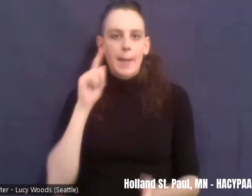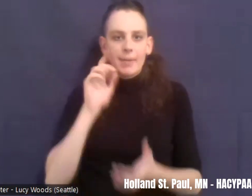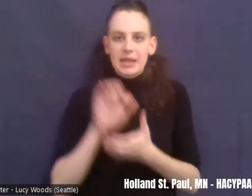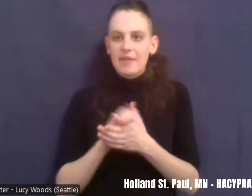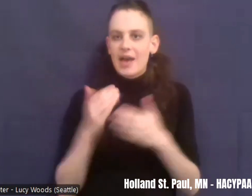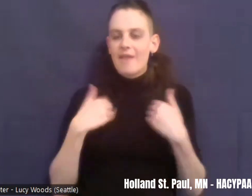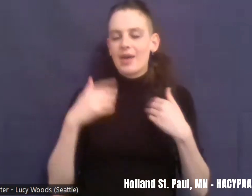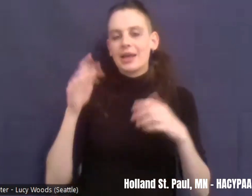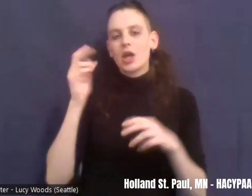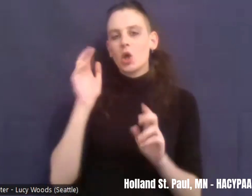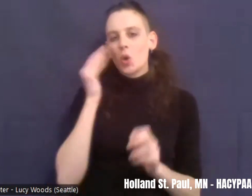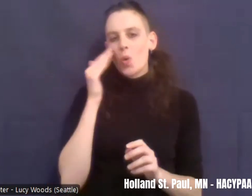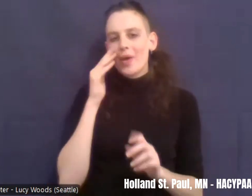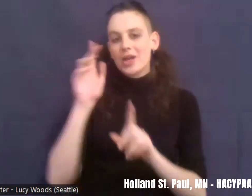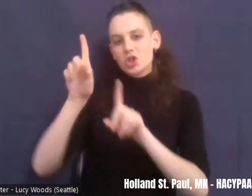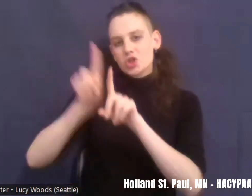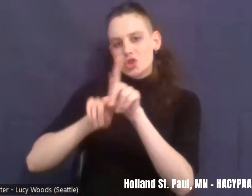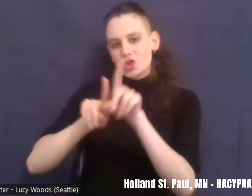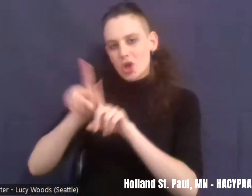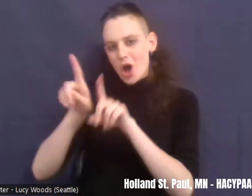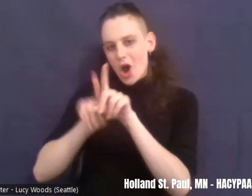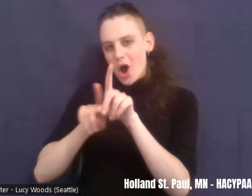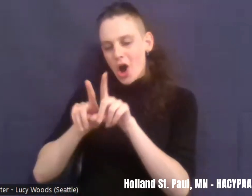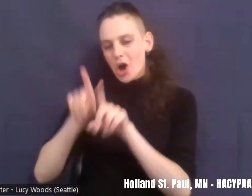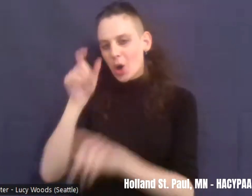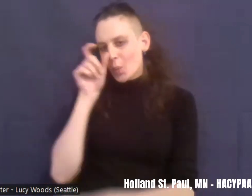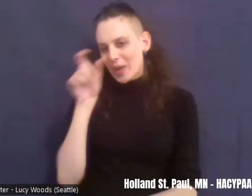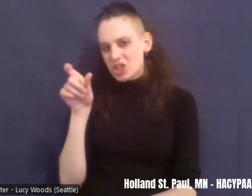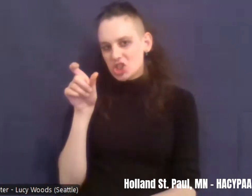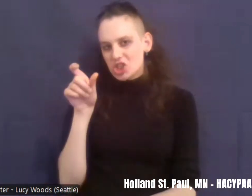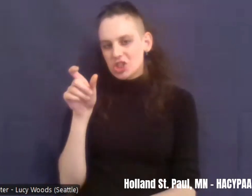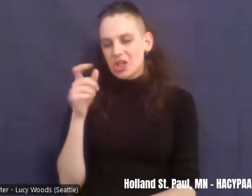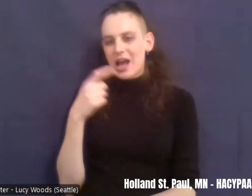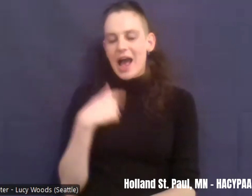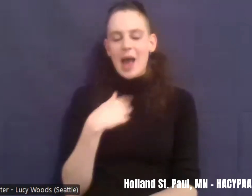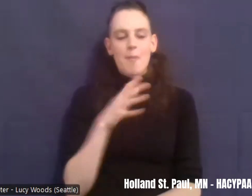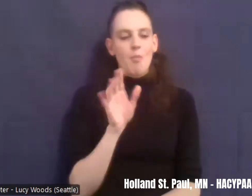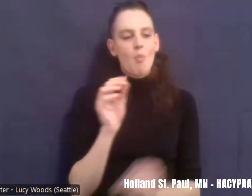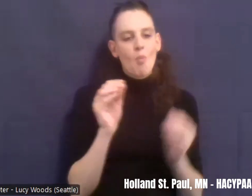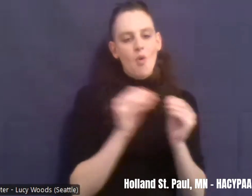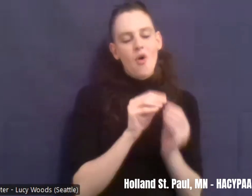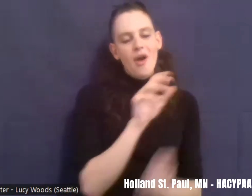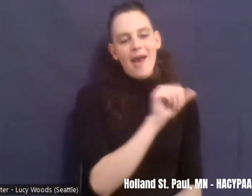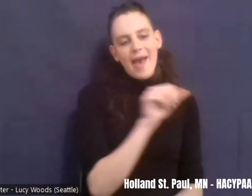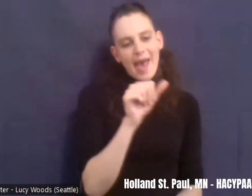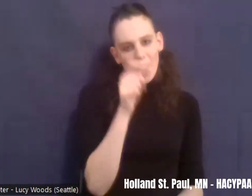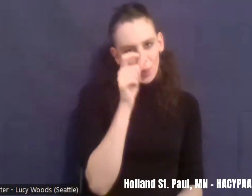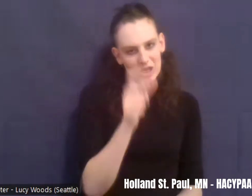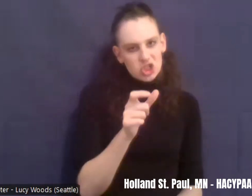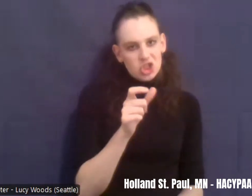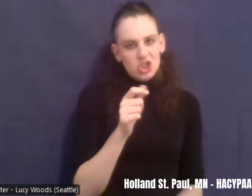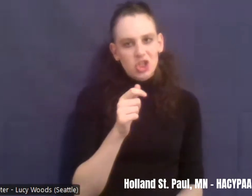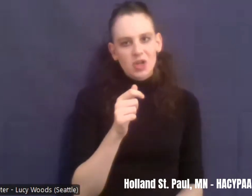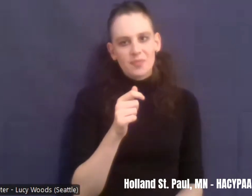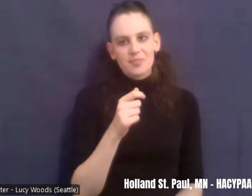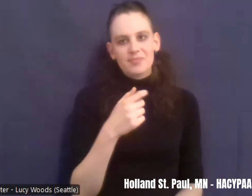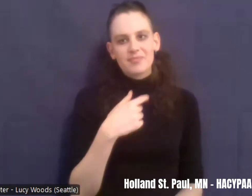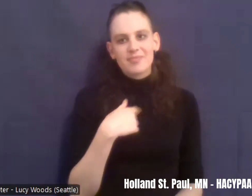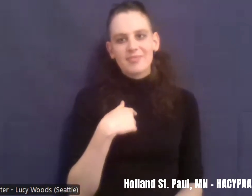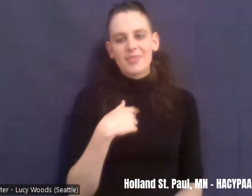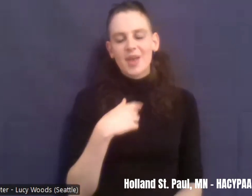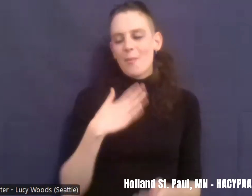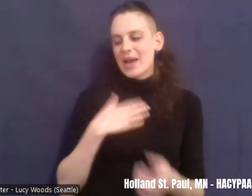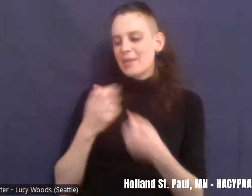star witches. I'm like an AA witch. Like I love like the whole like when like my sponsors are like, I just like don't know if it works. I'm like,